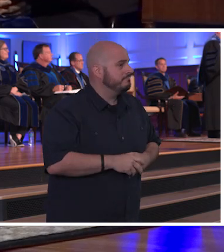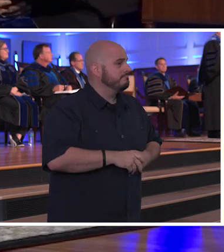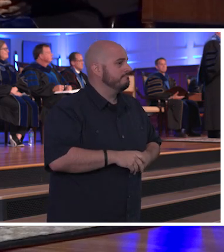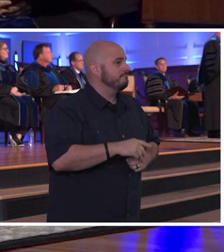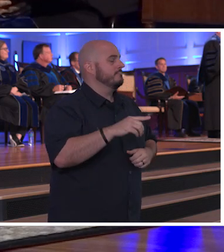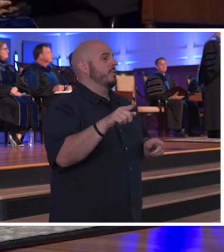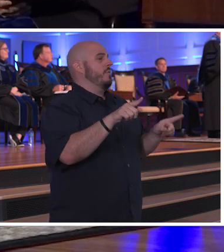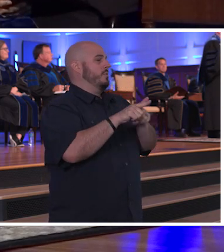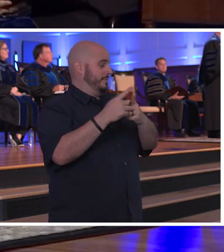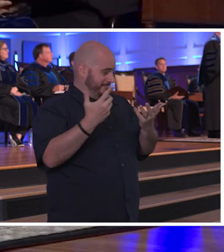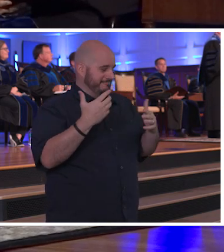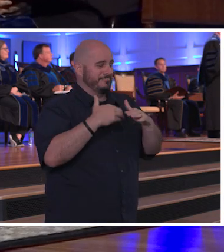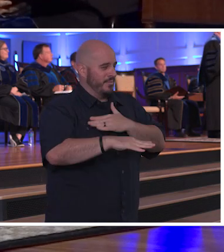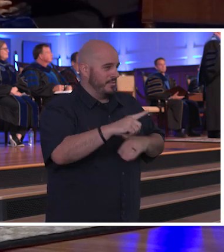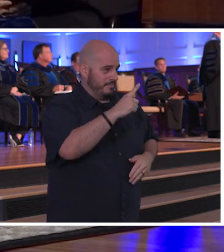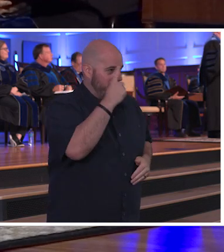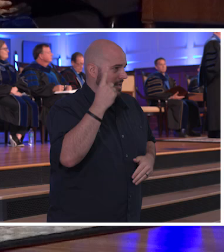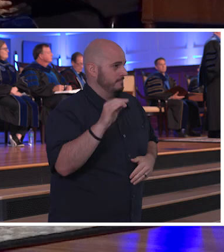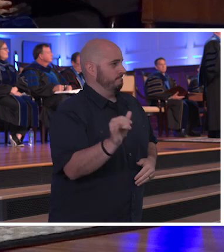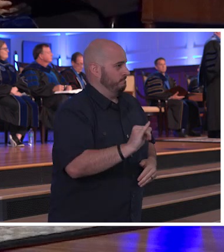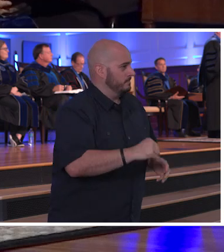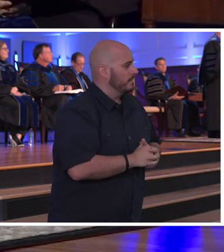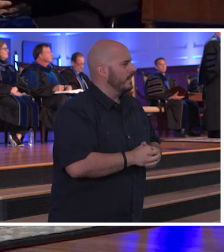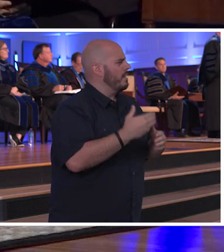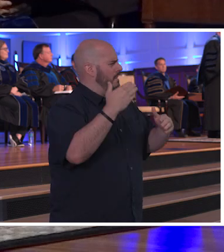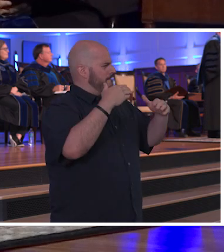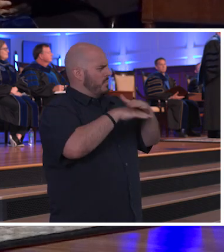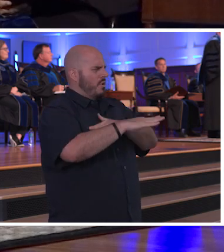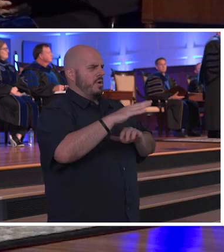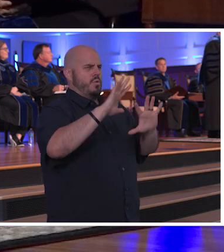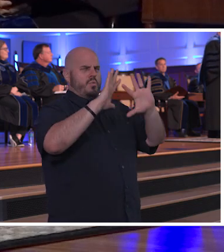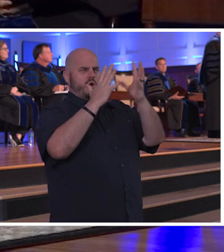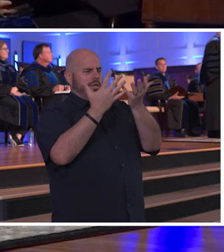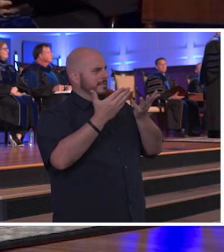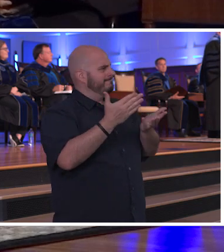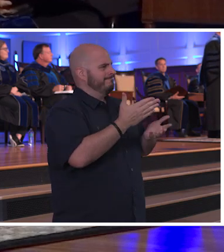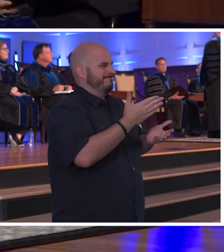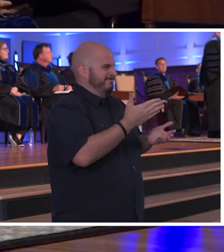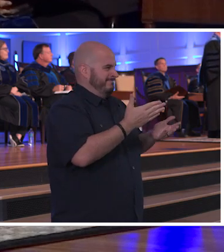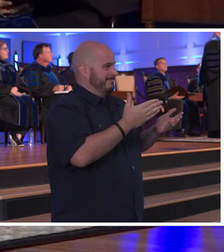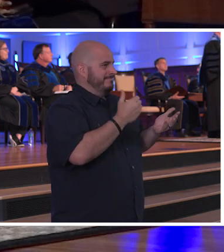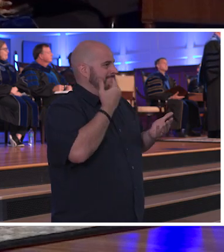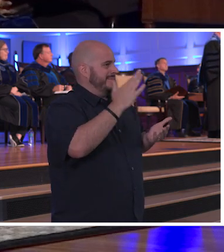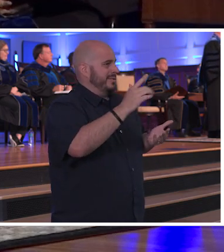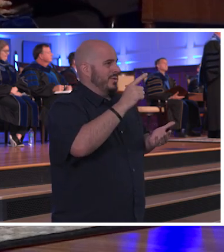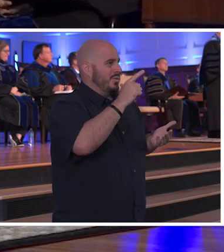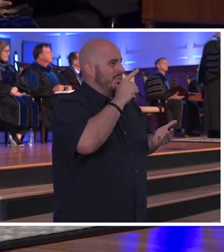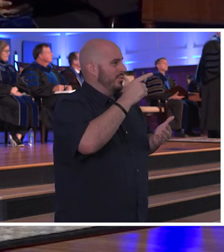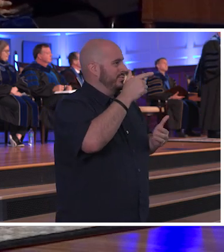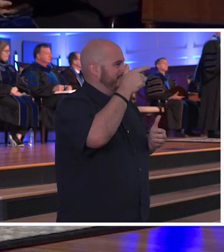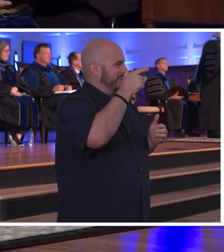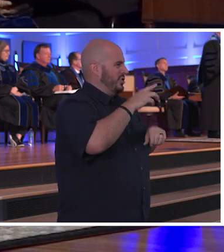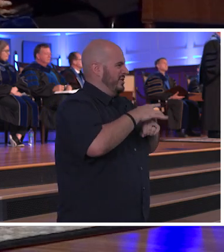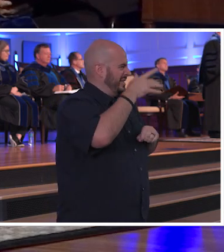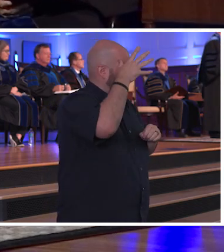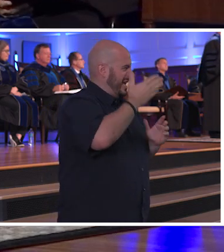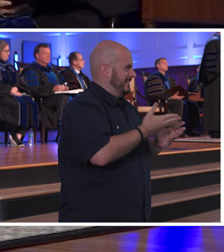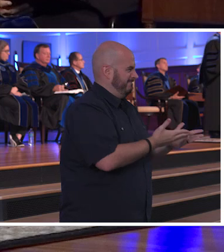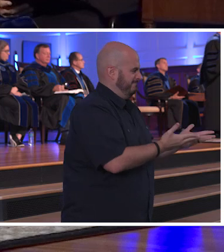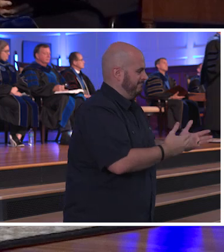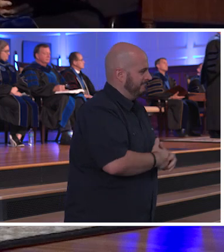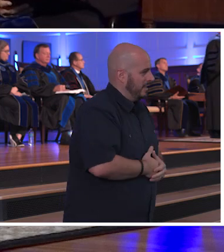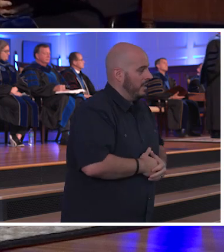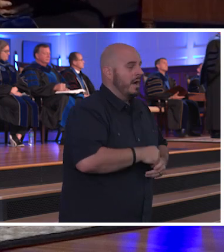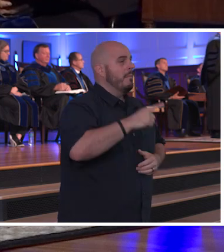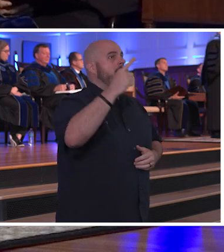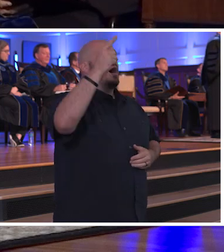And she was born into a world where she would never know her earthly father. And yet God would find his way to